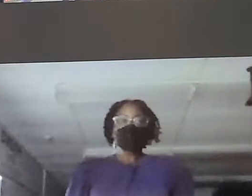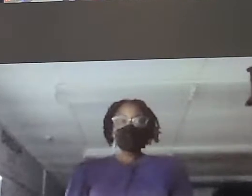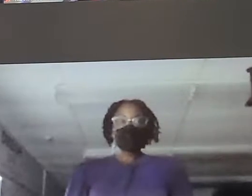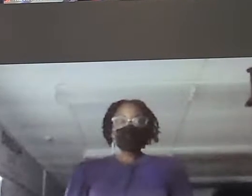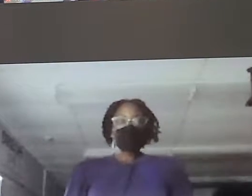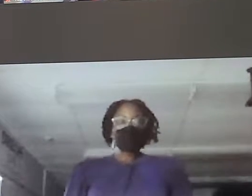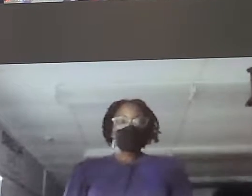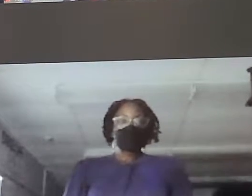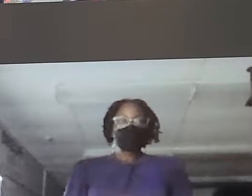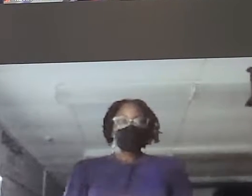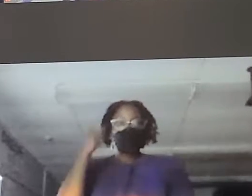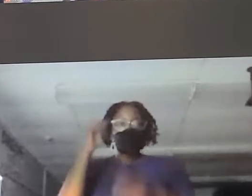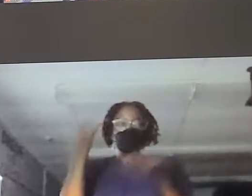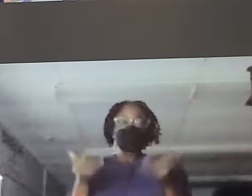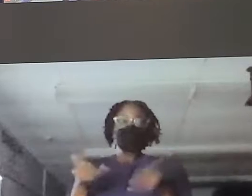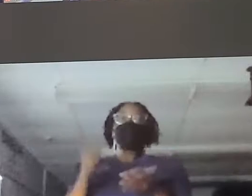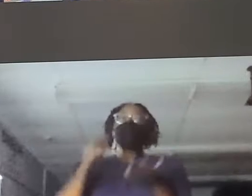for today's read aloud.